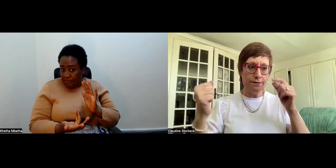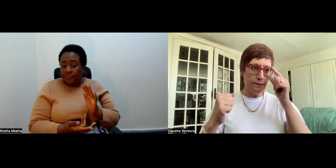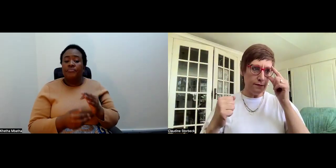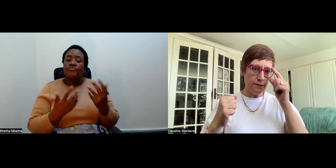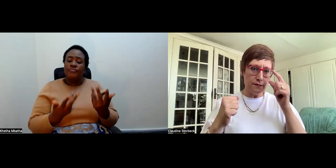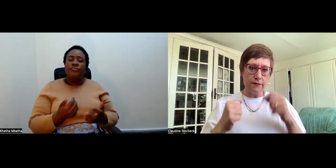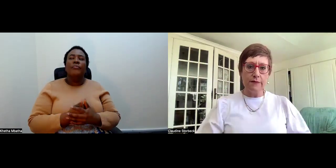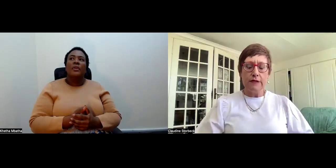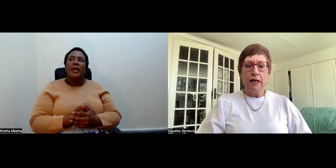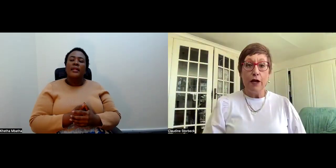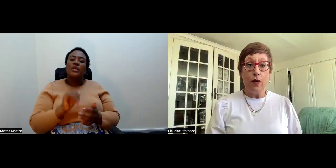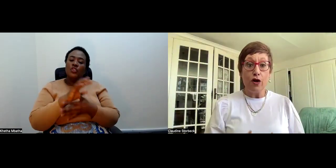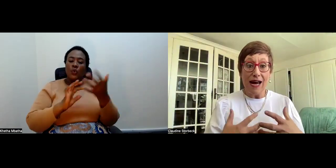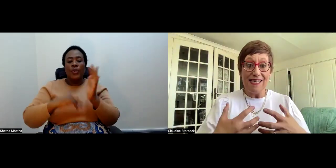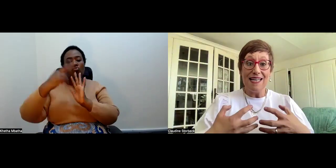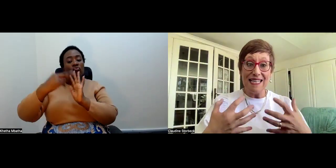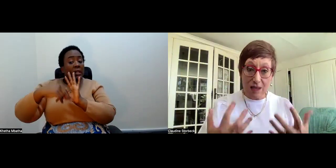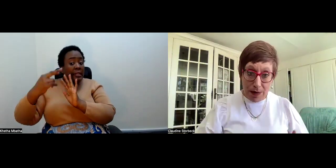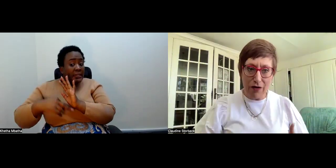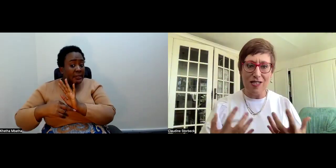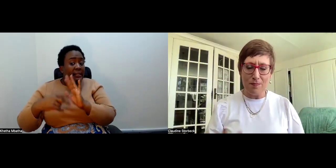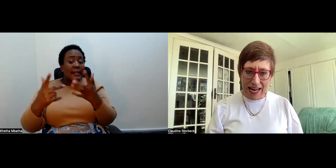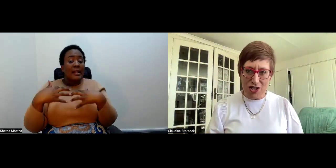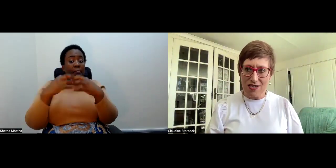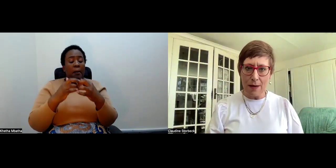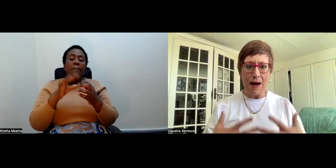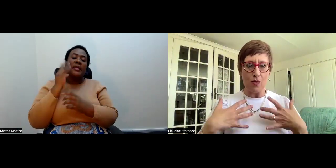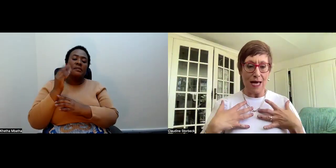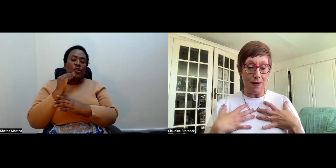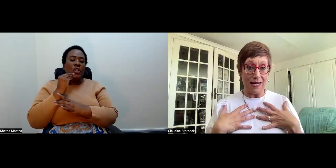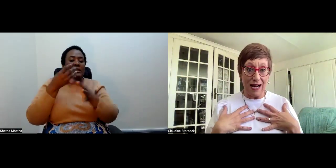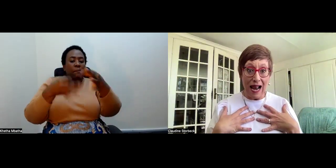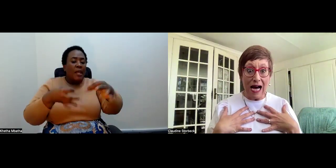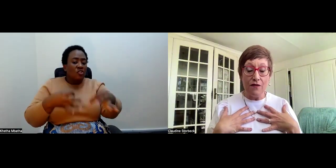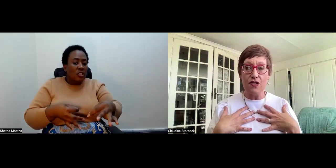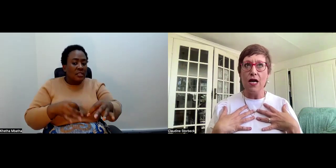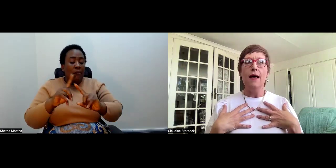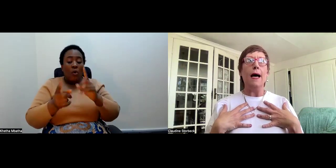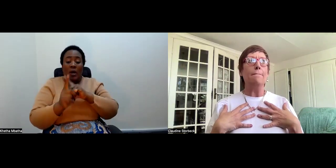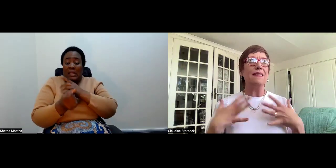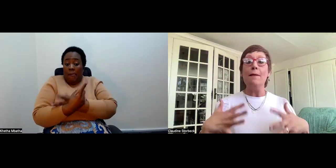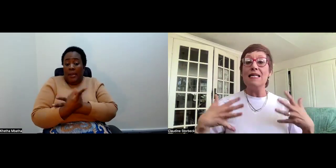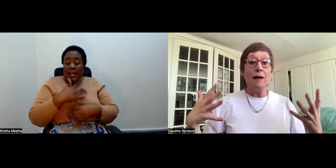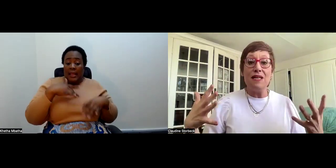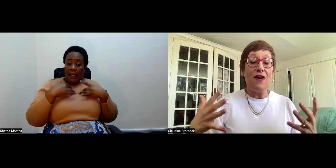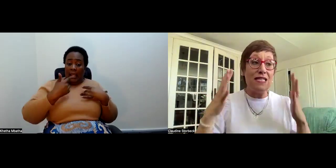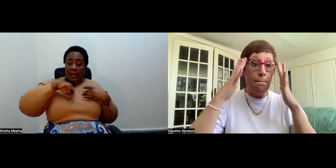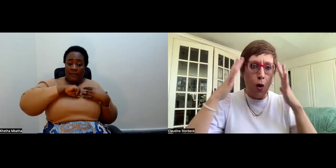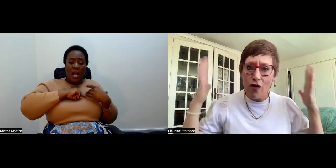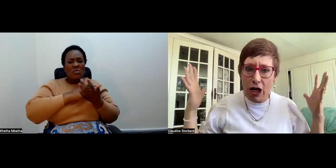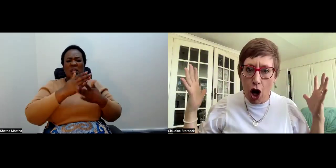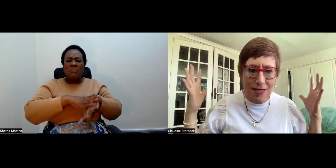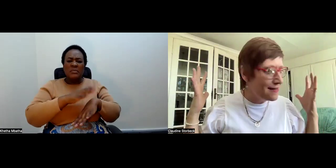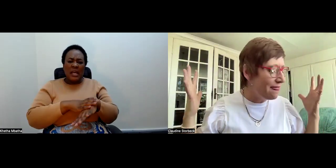story. Then we create experience pages about what's happening in our lives. Sometimes if